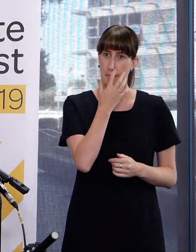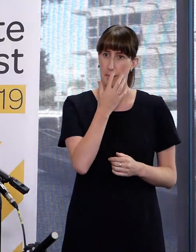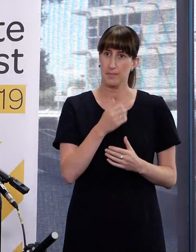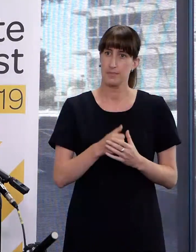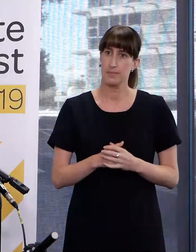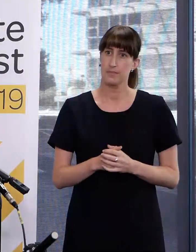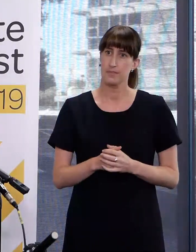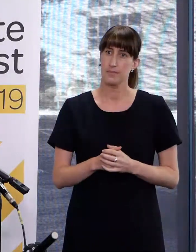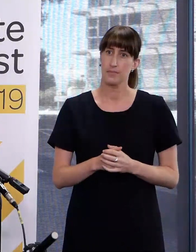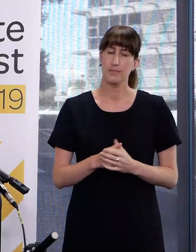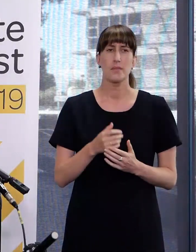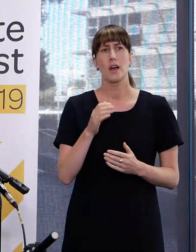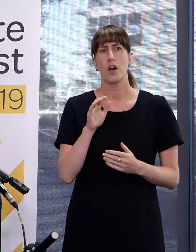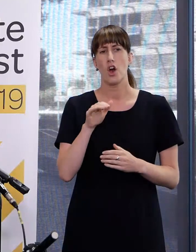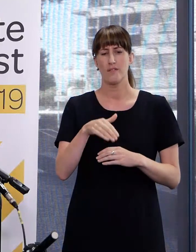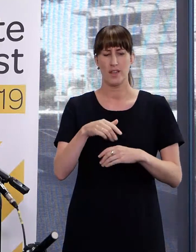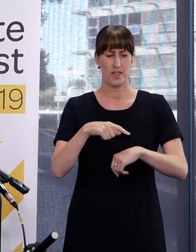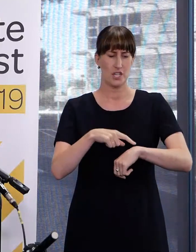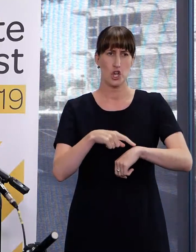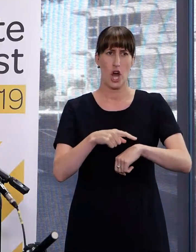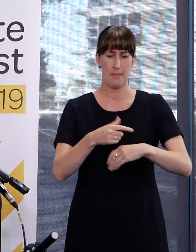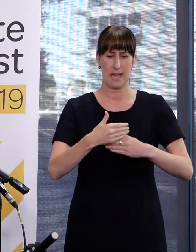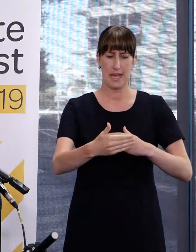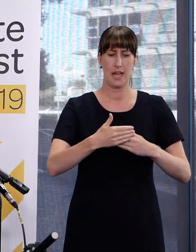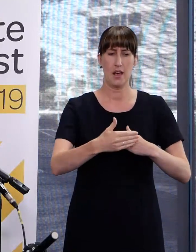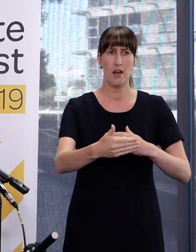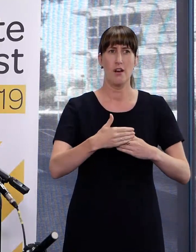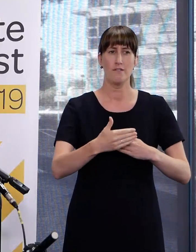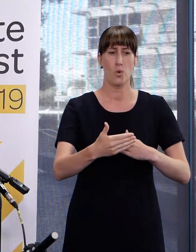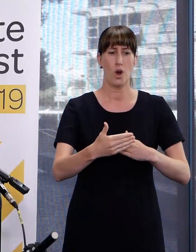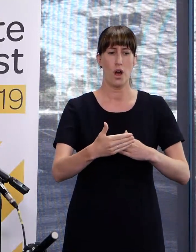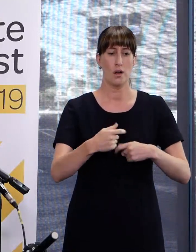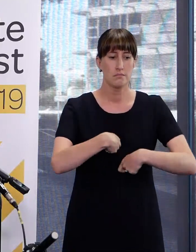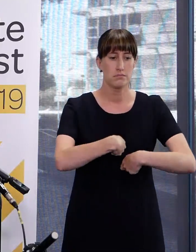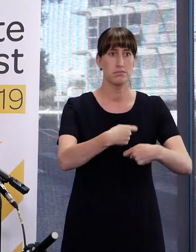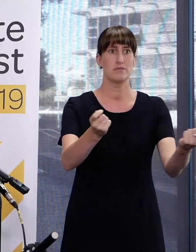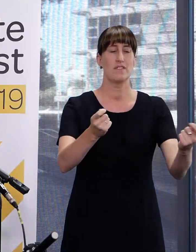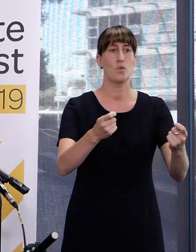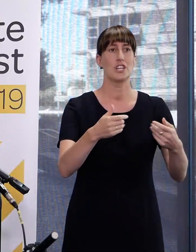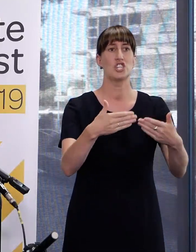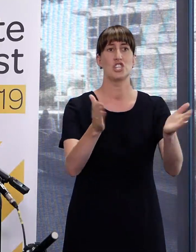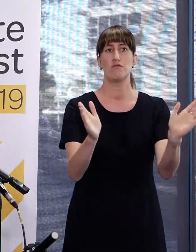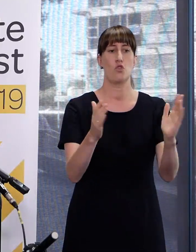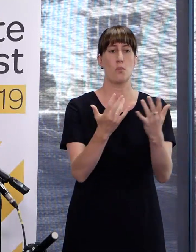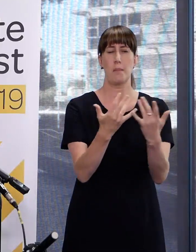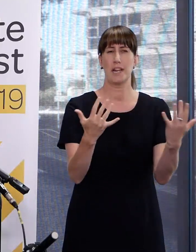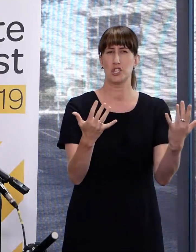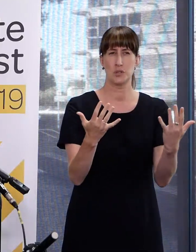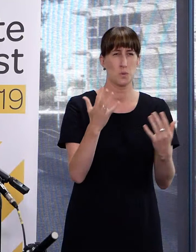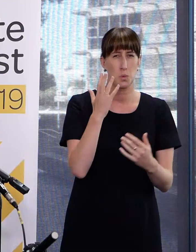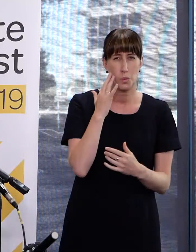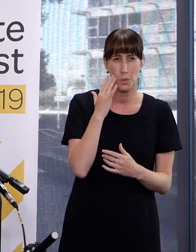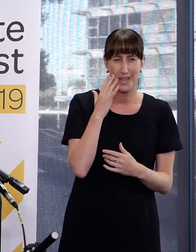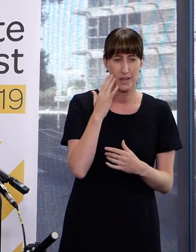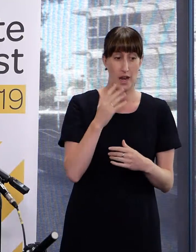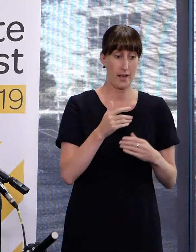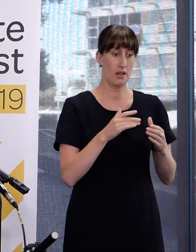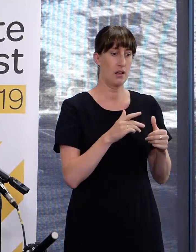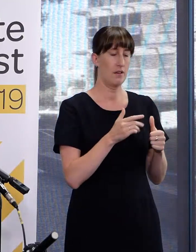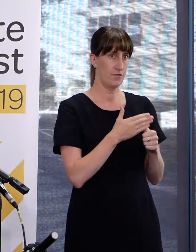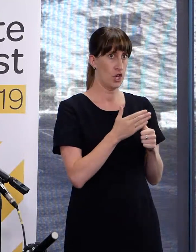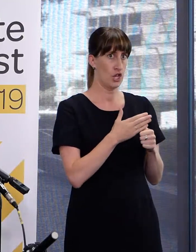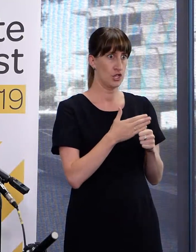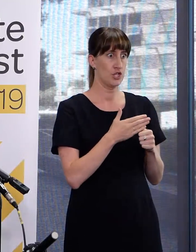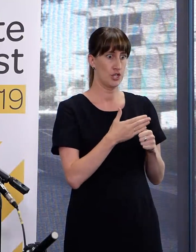the general timeline for the rollout for the general population, start and finish for that? Yes, so we had always anticipated that